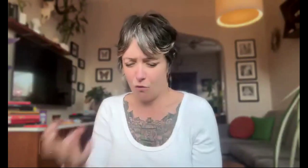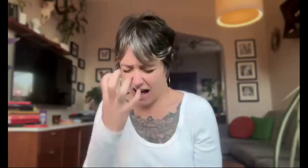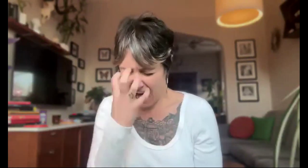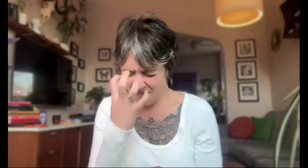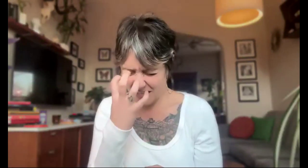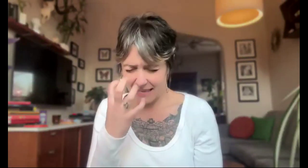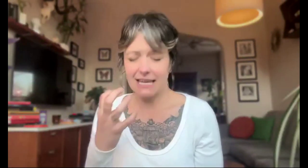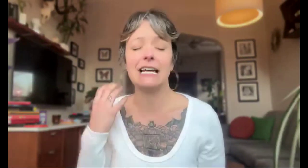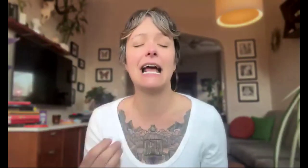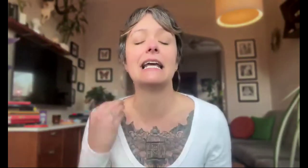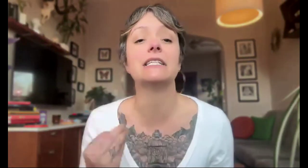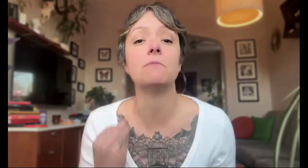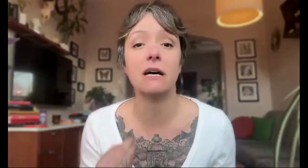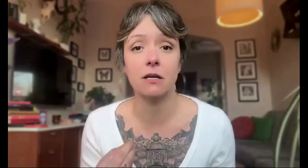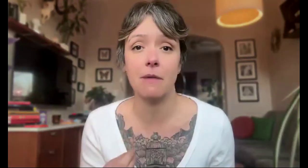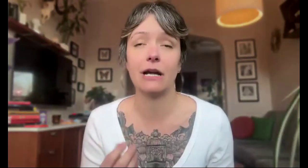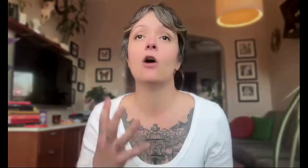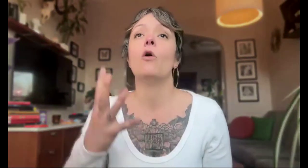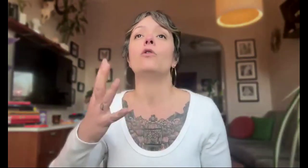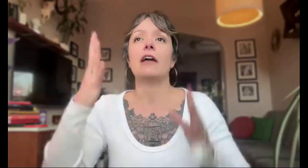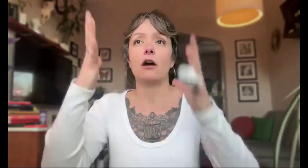know I feel like this. Again, it's the muscle memory.